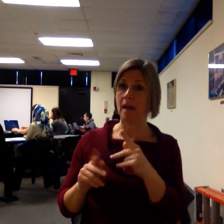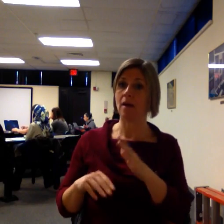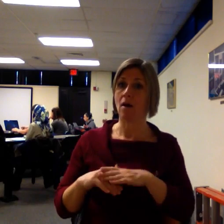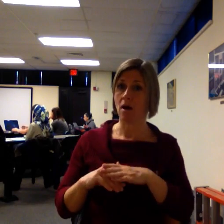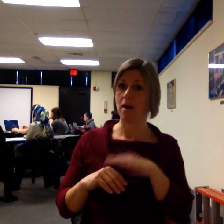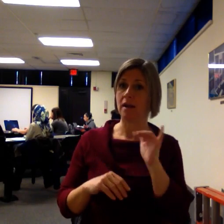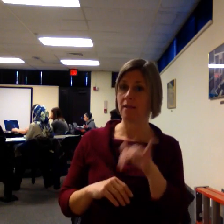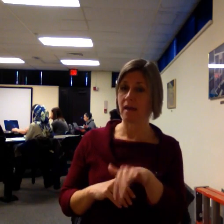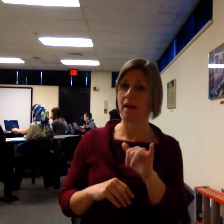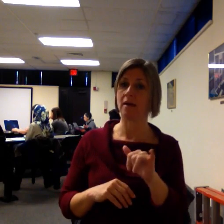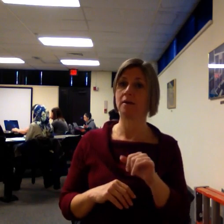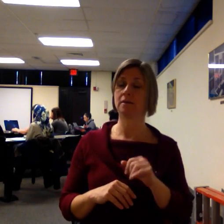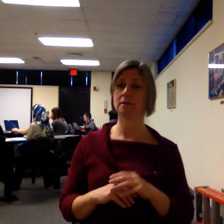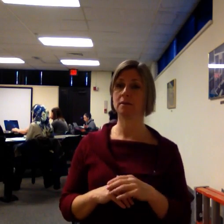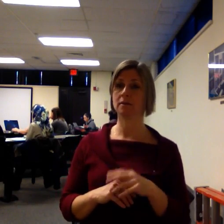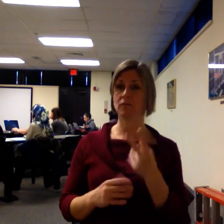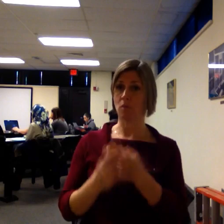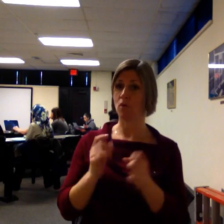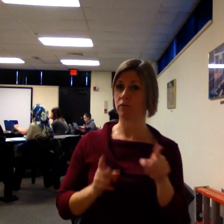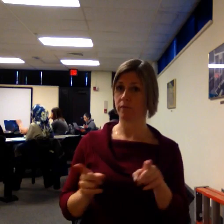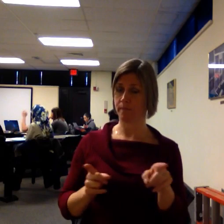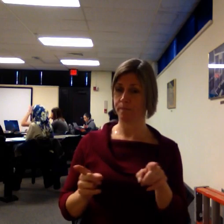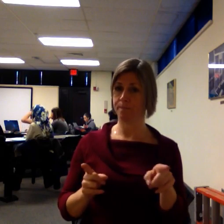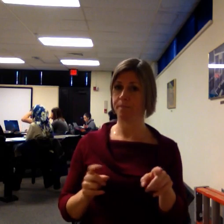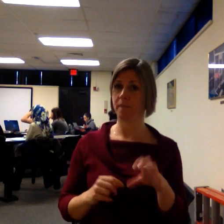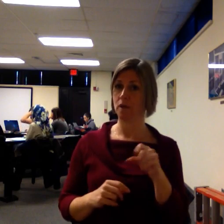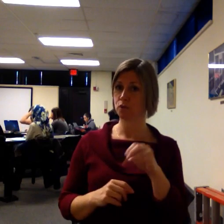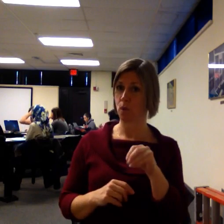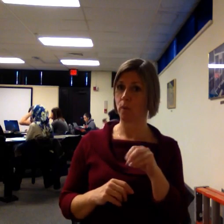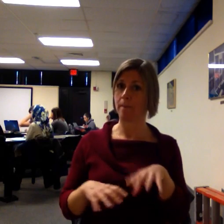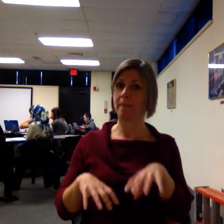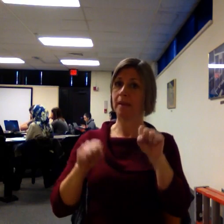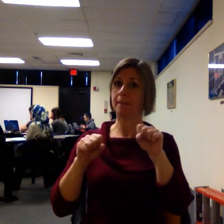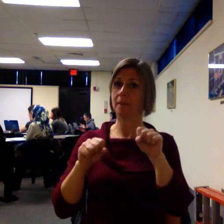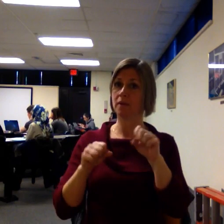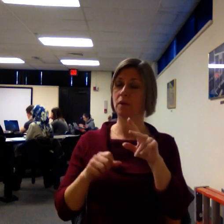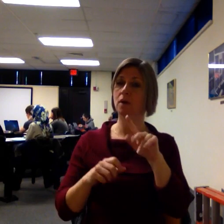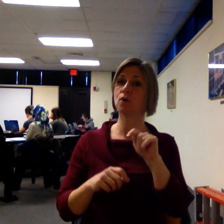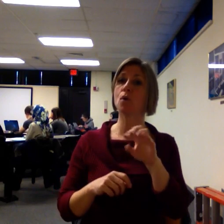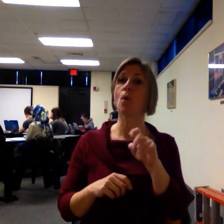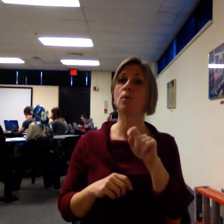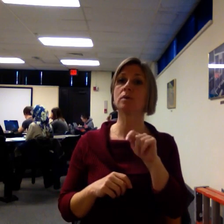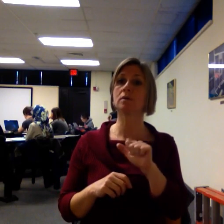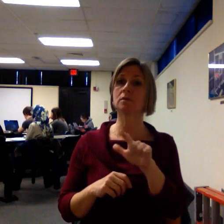what's attributable to them. So pick up the total stockholders' equity.